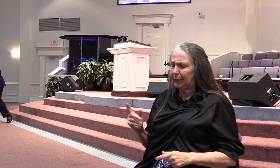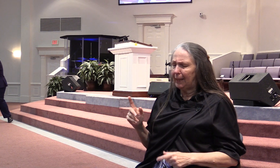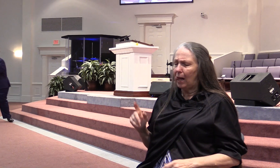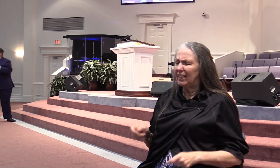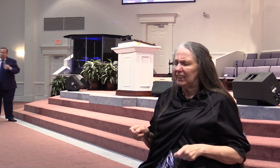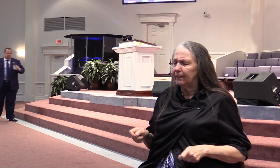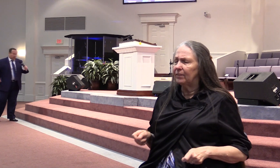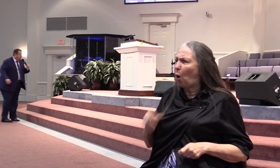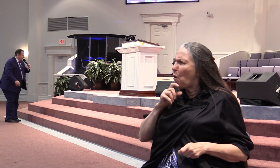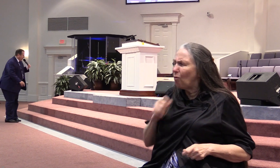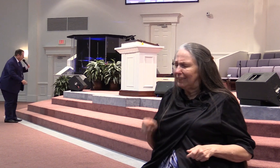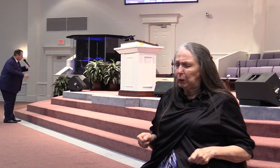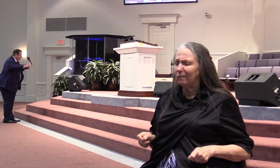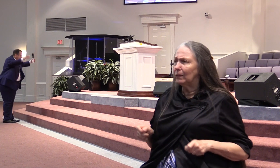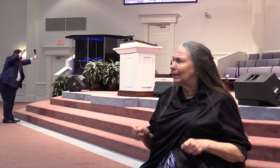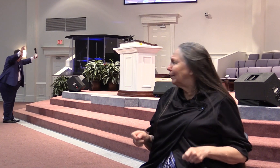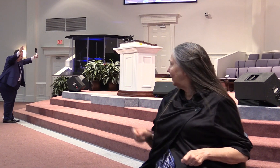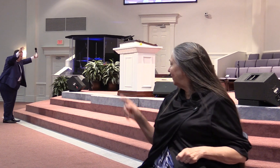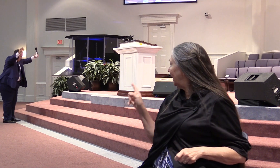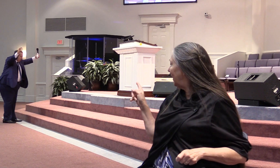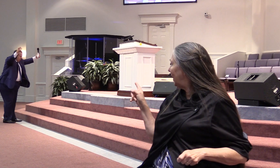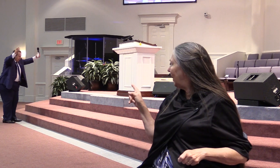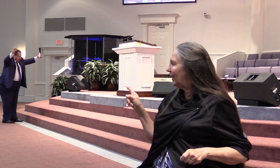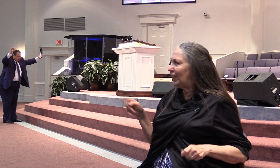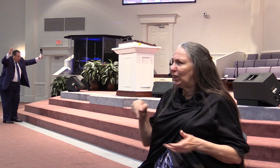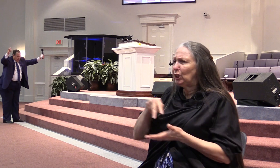had. Went about like this.